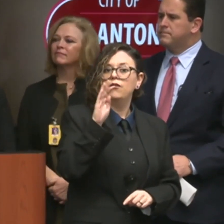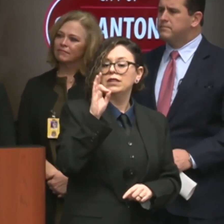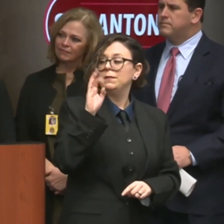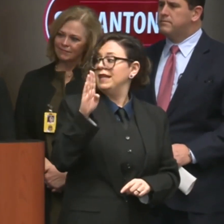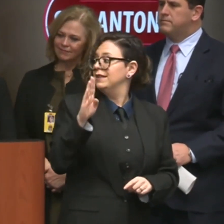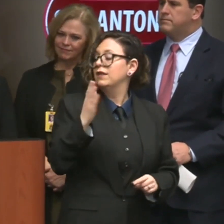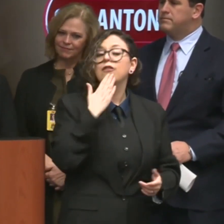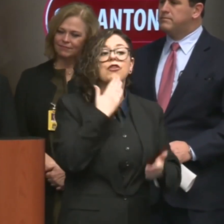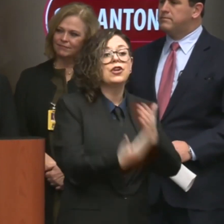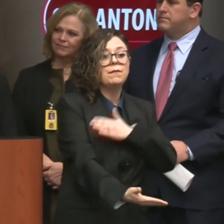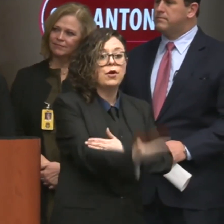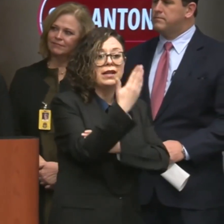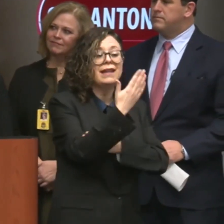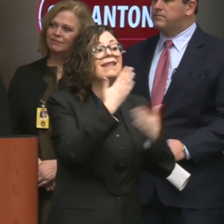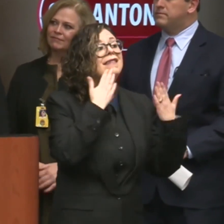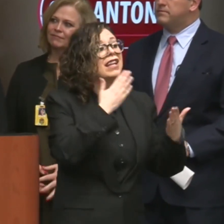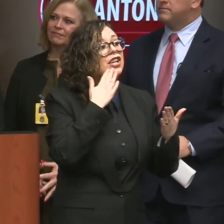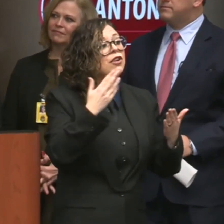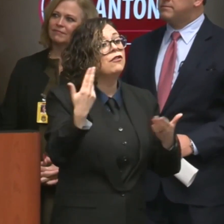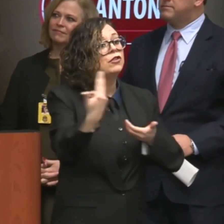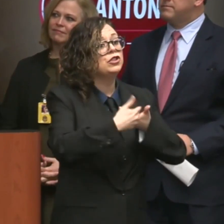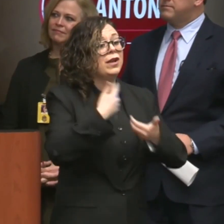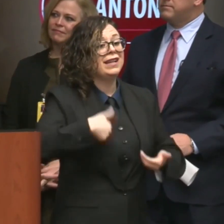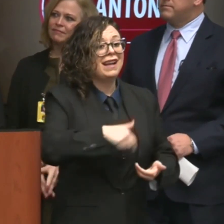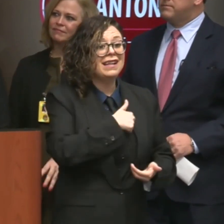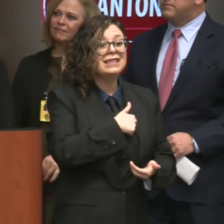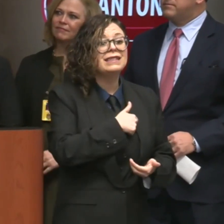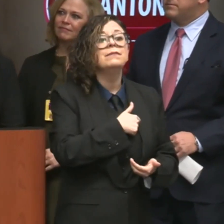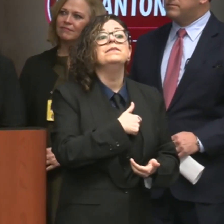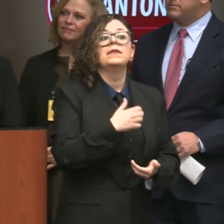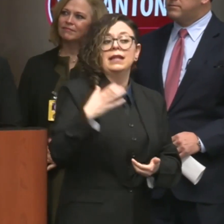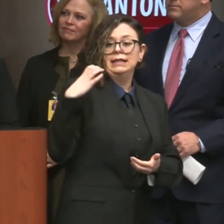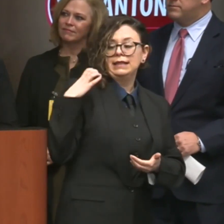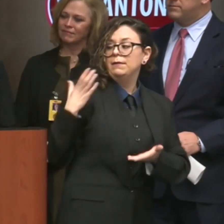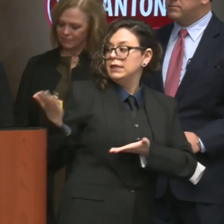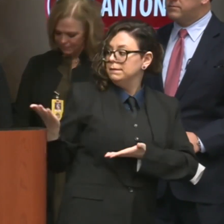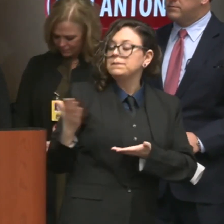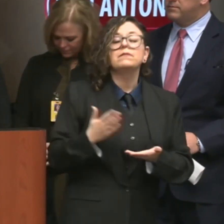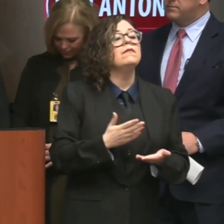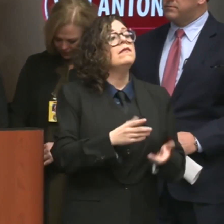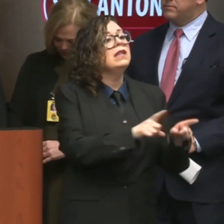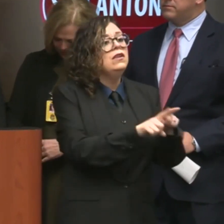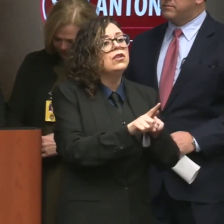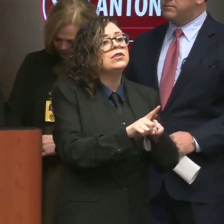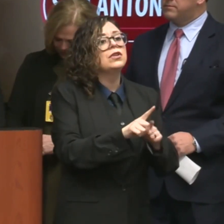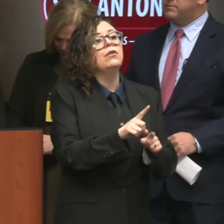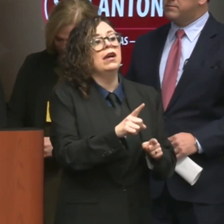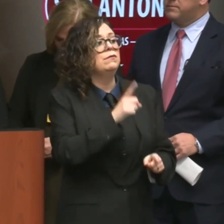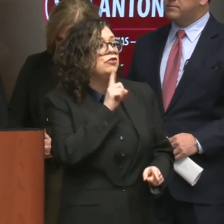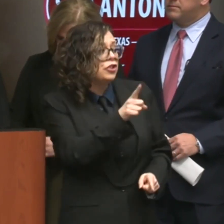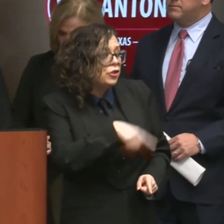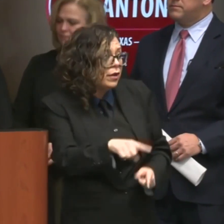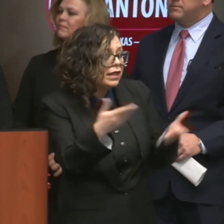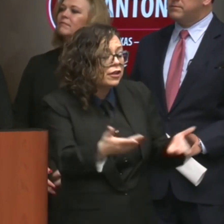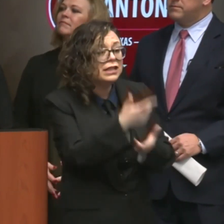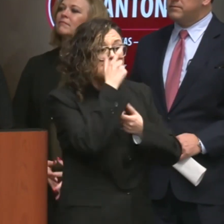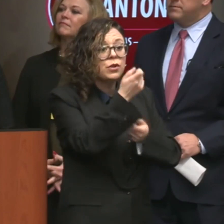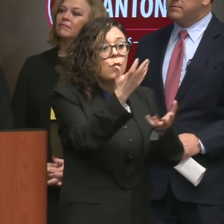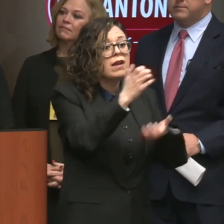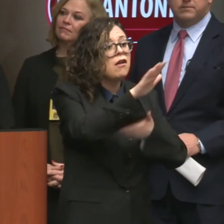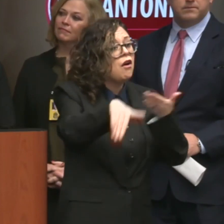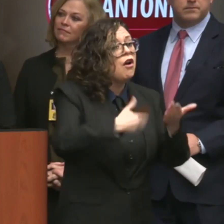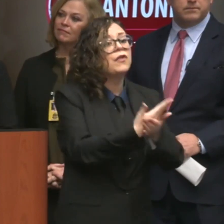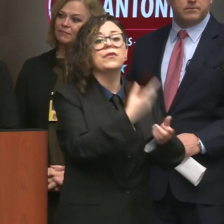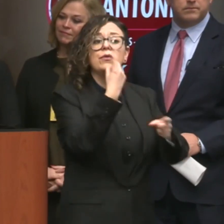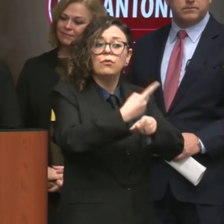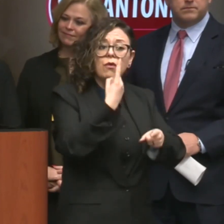Good morning, everyone. Thank you for joining us, and I know that you're here because you're very interested in making sure that the right information can get out to your